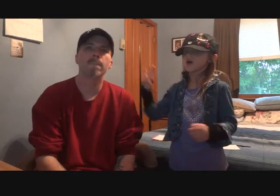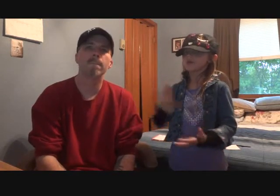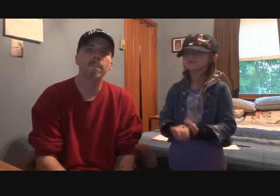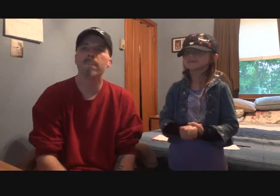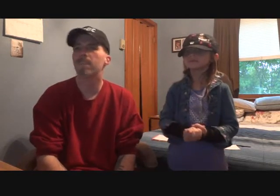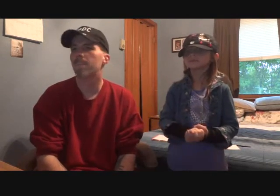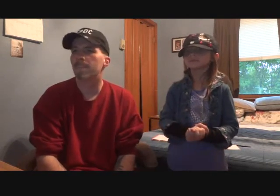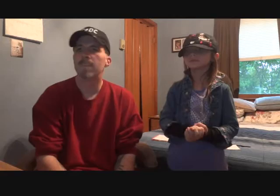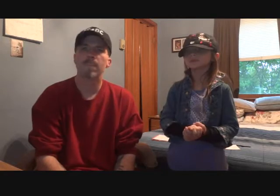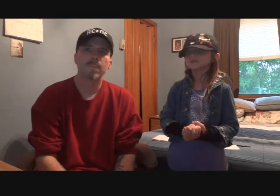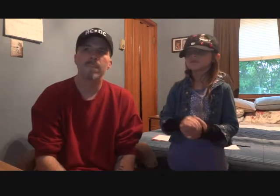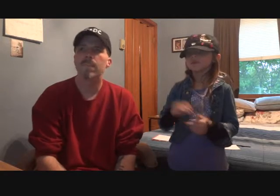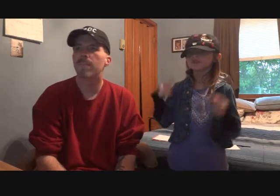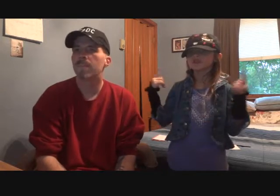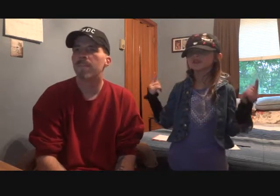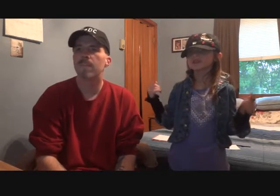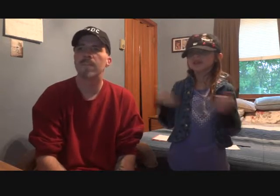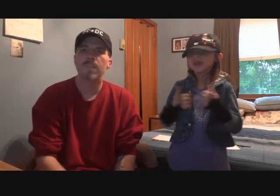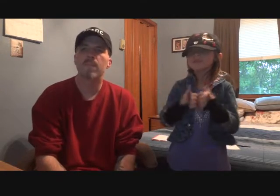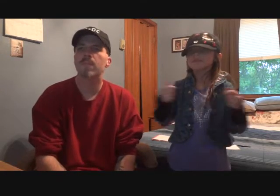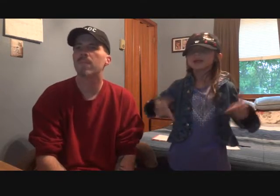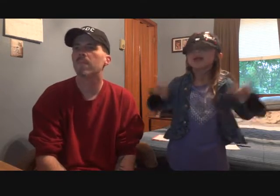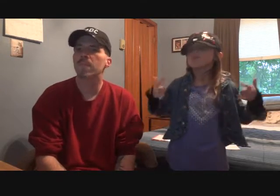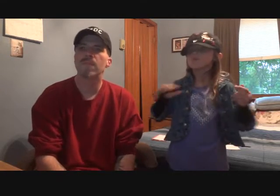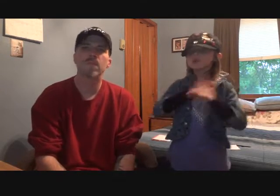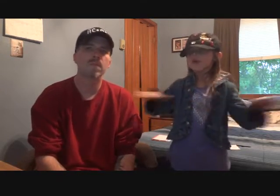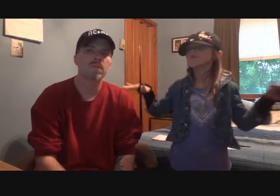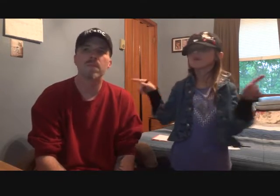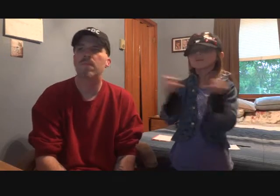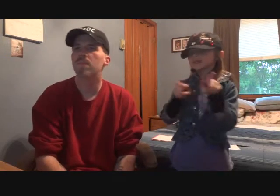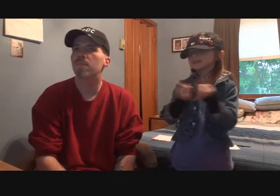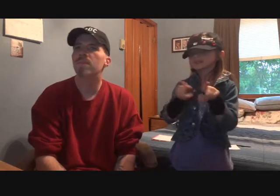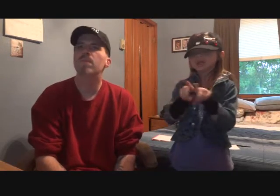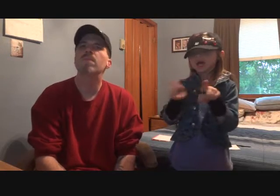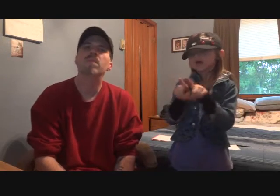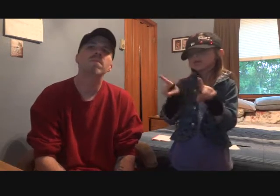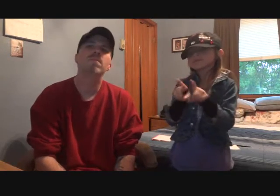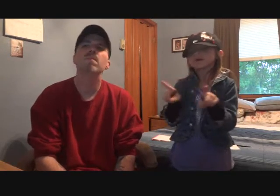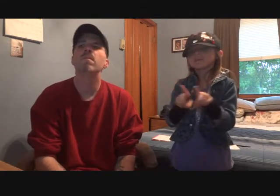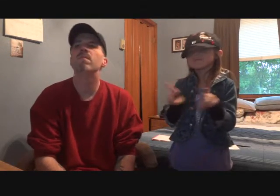And win a fortune in the game My life will never be the same